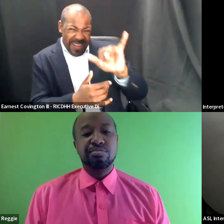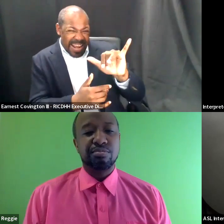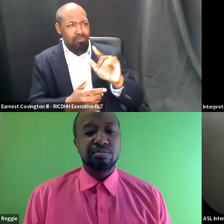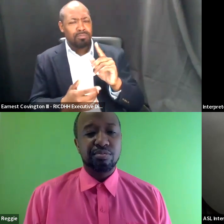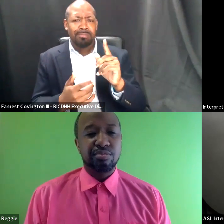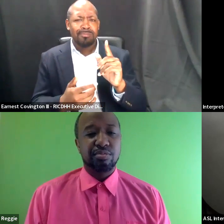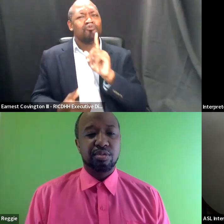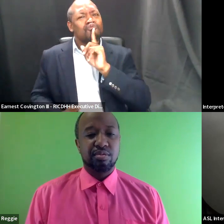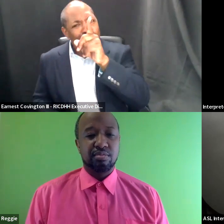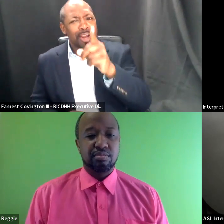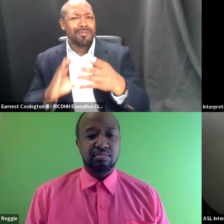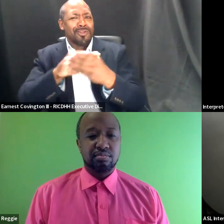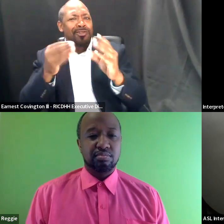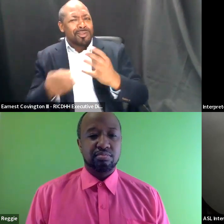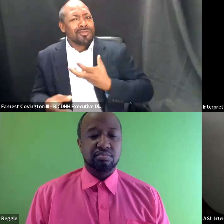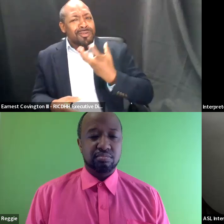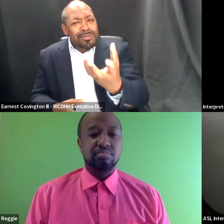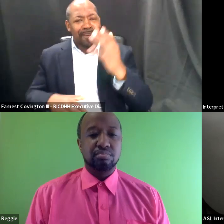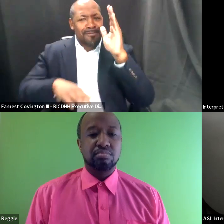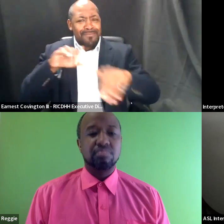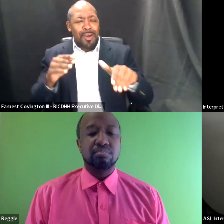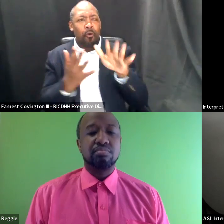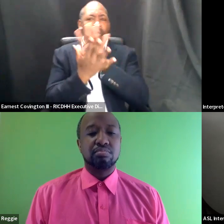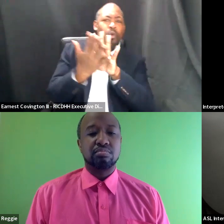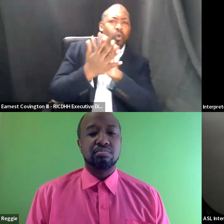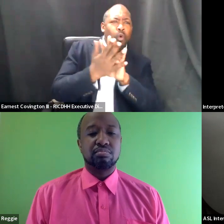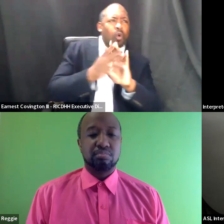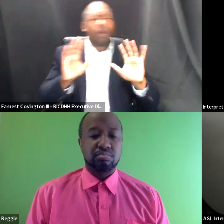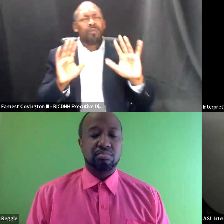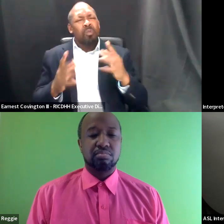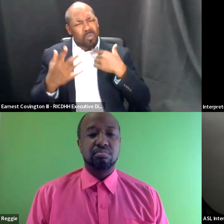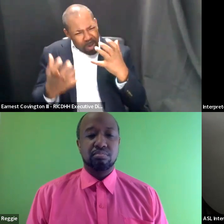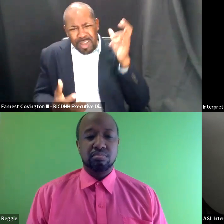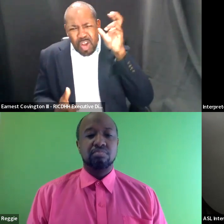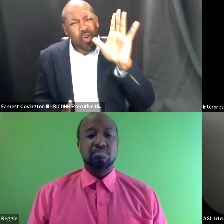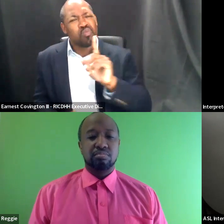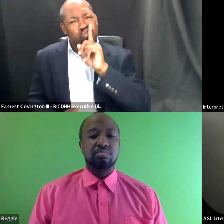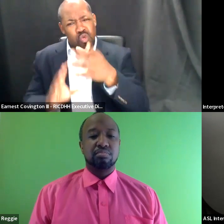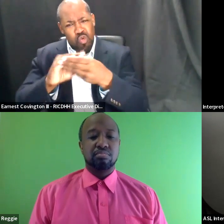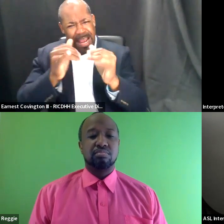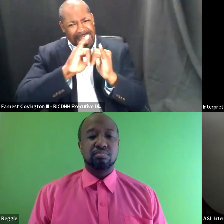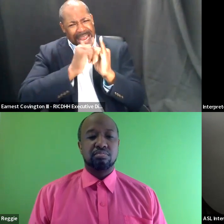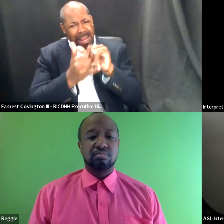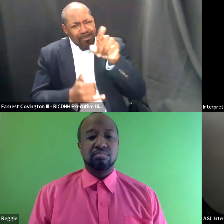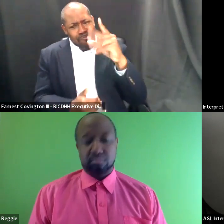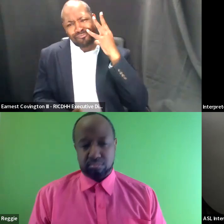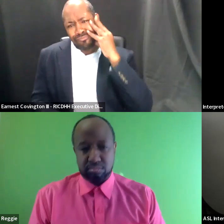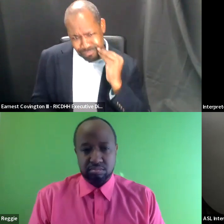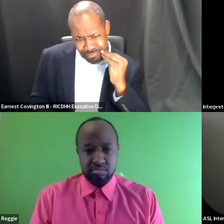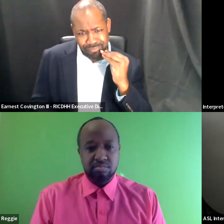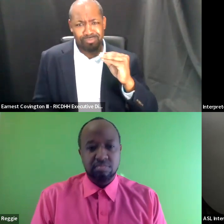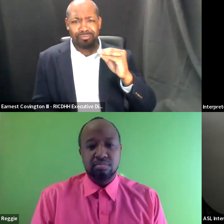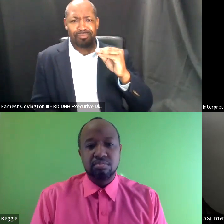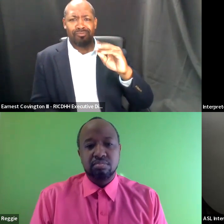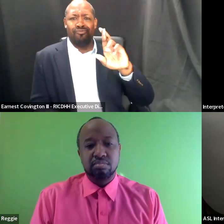teachable moment for the folks involved? You know, all of that. I'm just wondering if you can share, and it